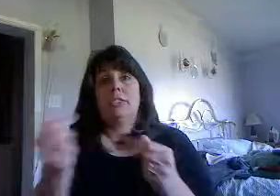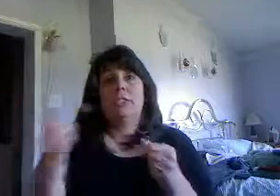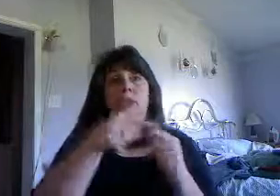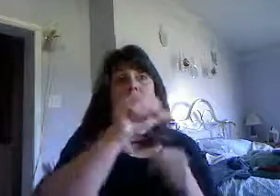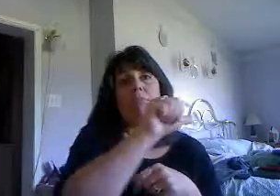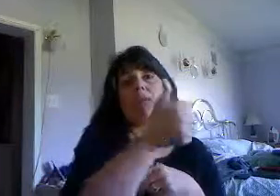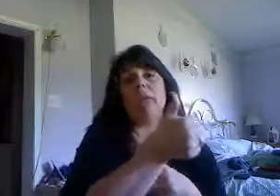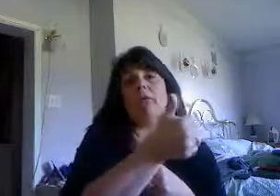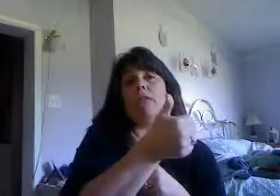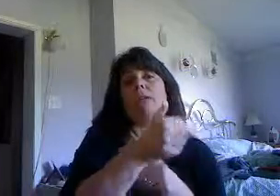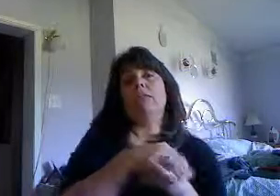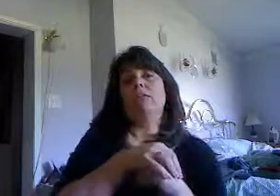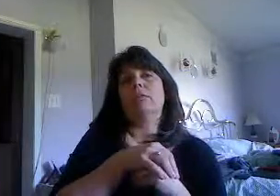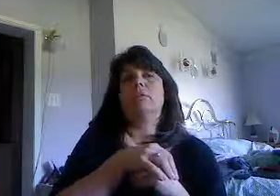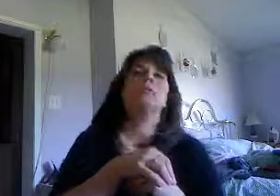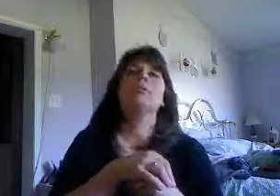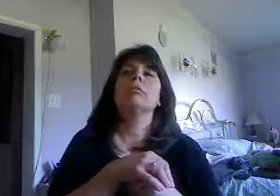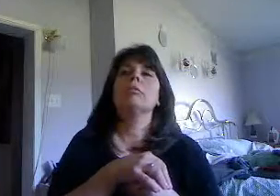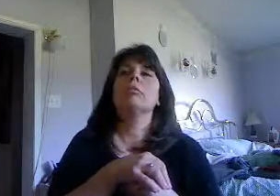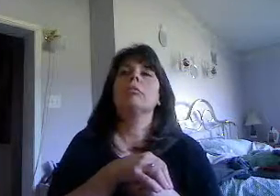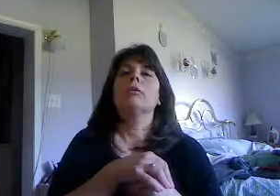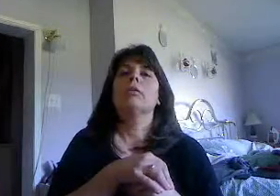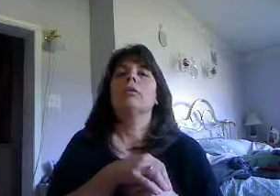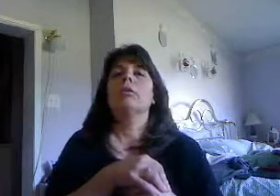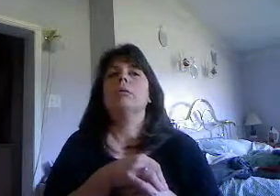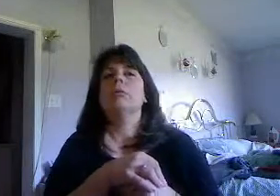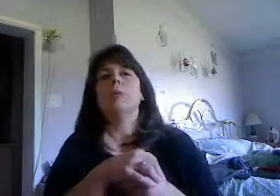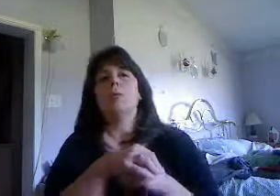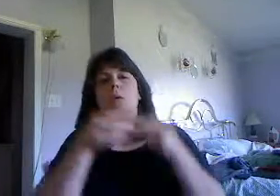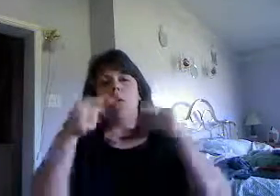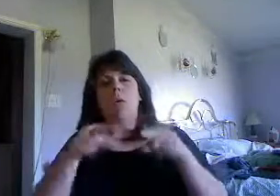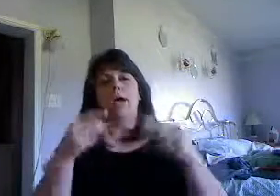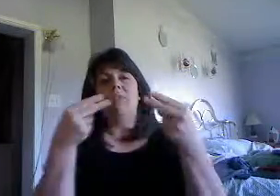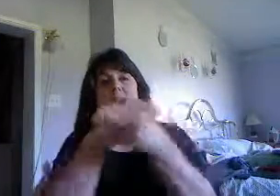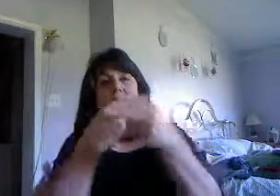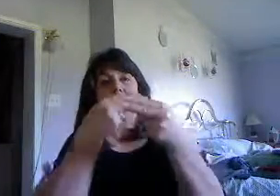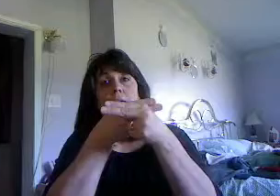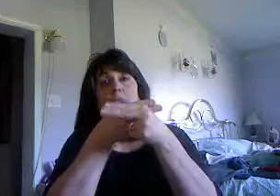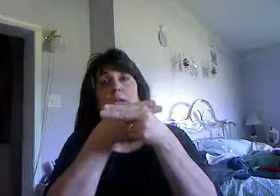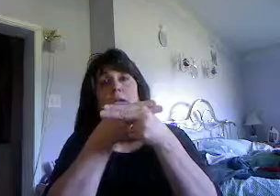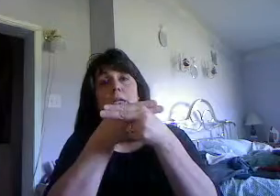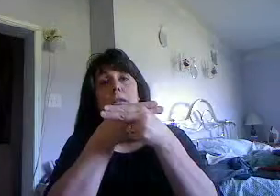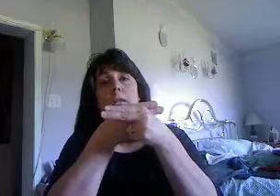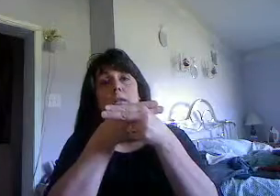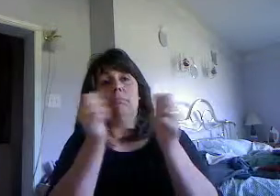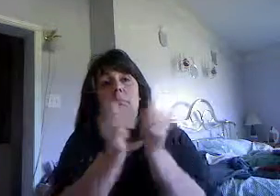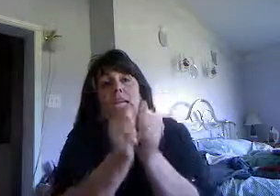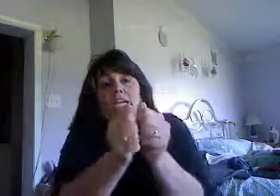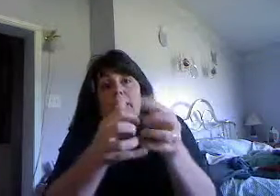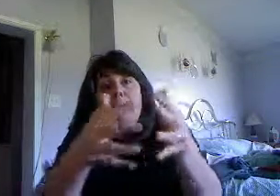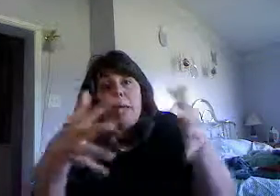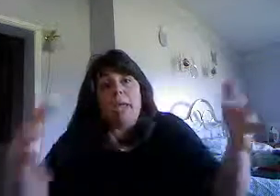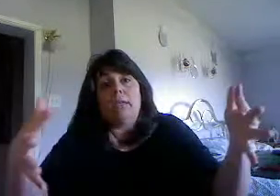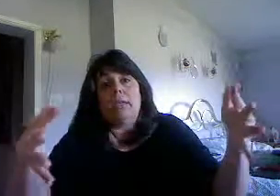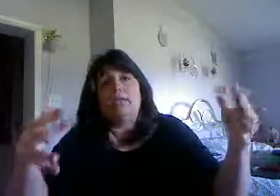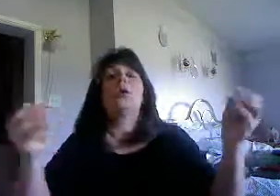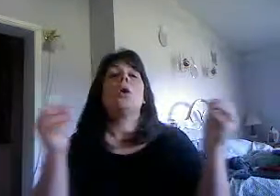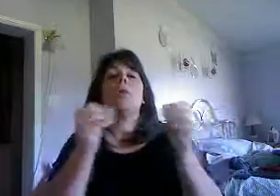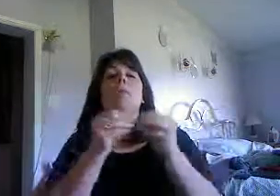But as the highway system expanded and the internal combustion engine improved, more and more goods are now shipped by